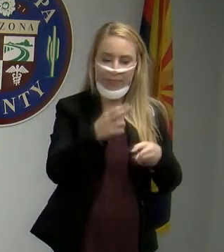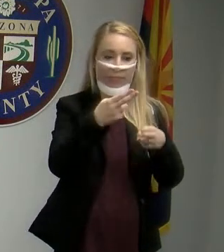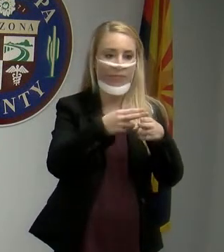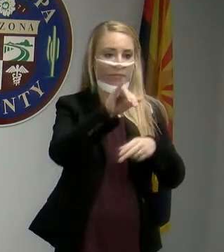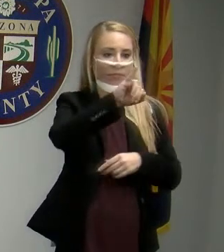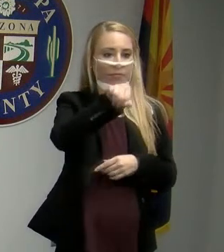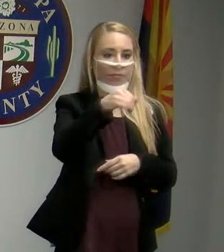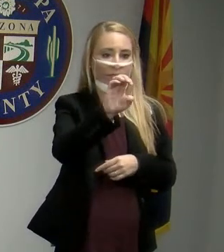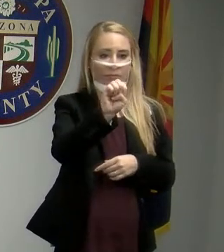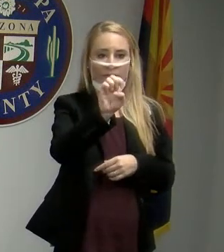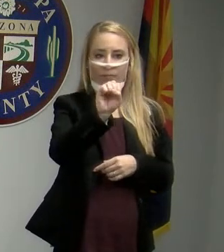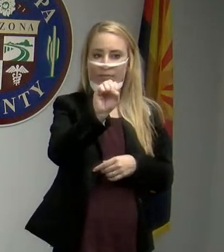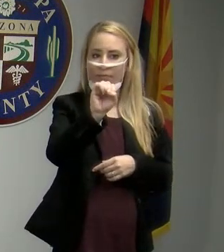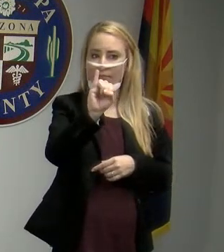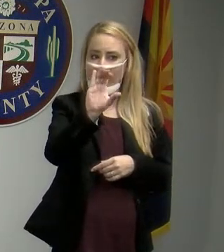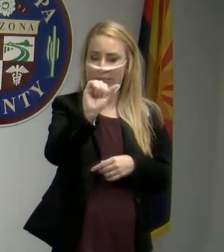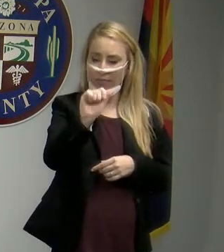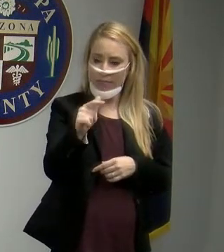is live.